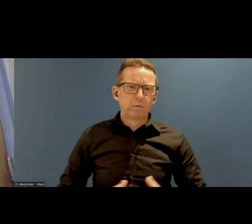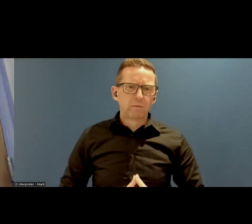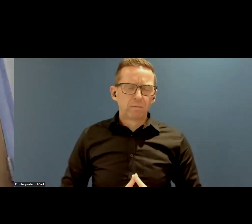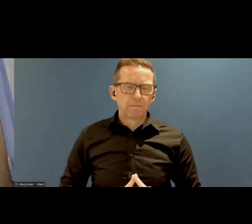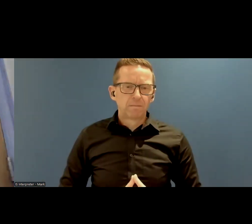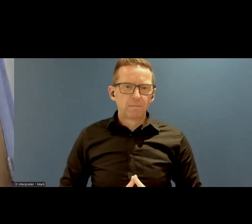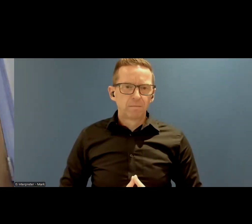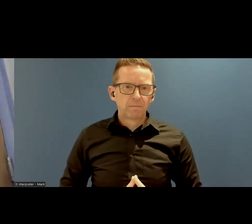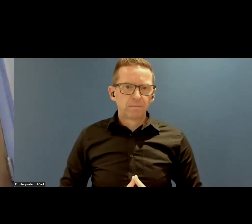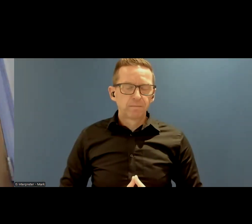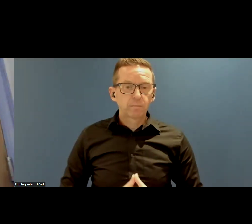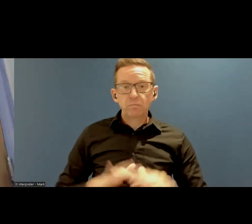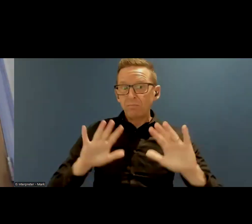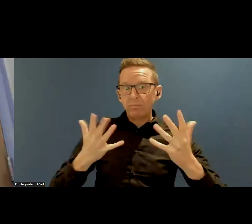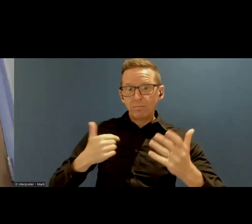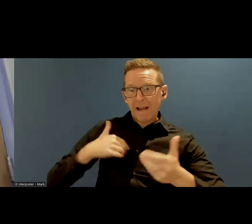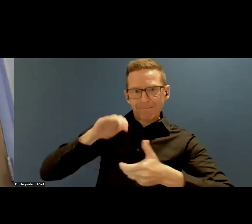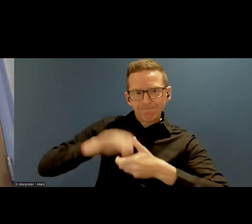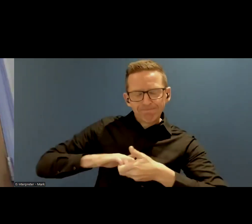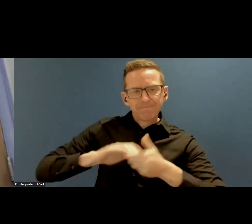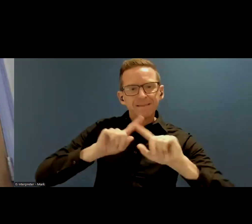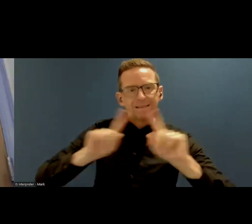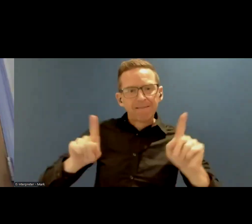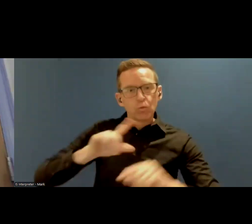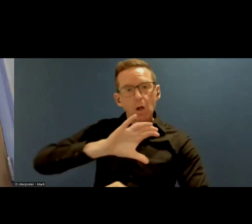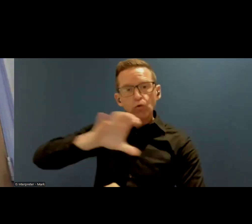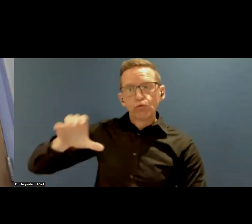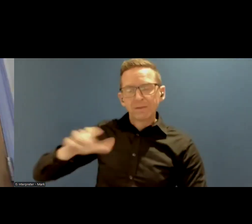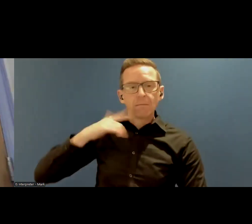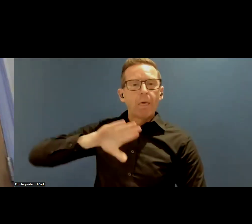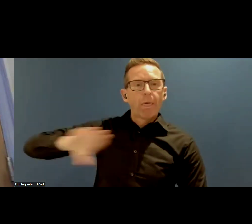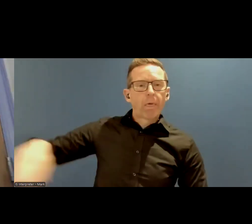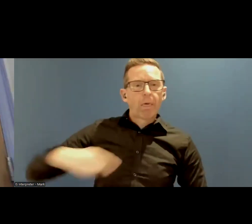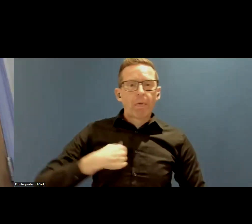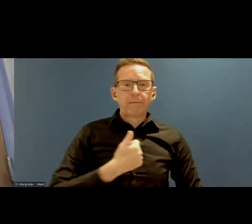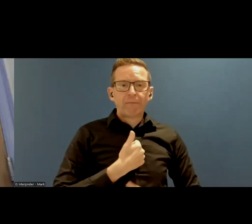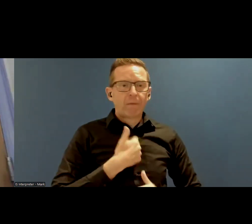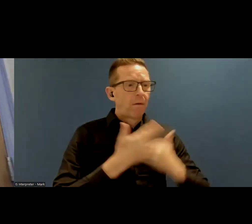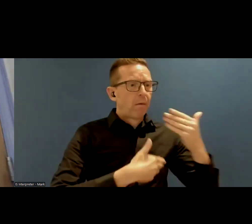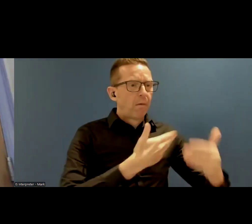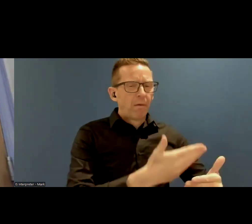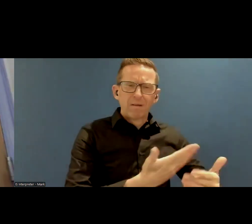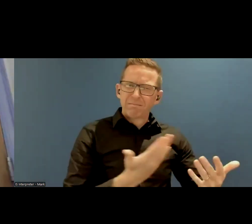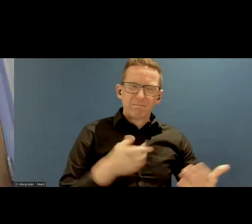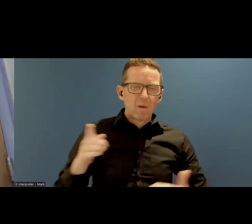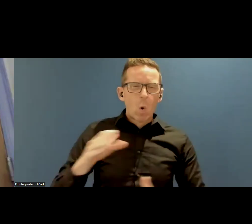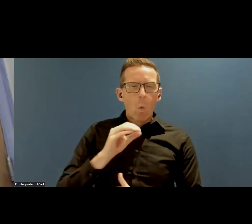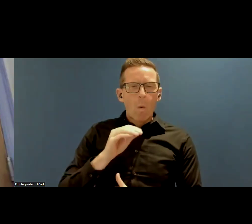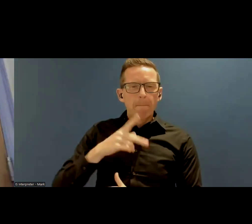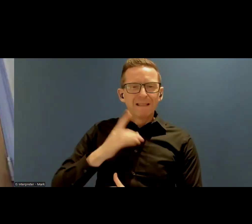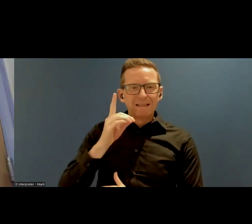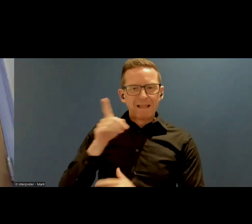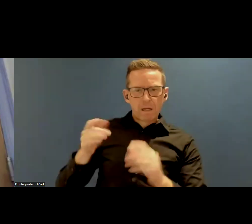Without joint working across countries, it can be very hard for an OPD to make progress in campaigning for full